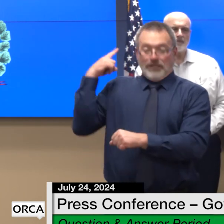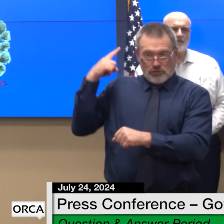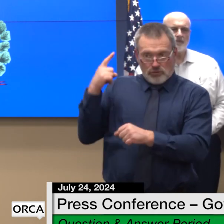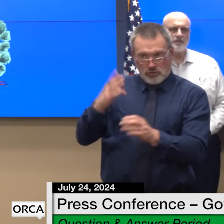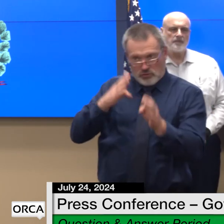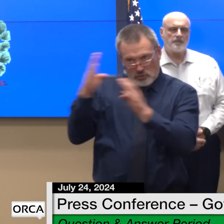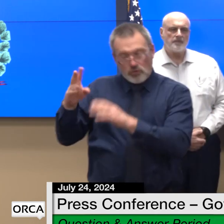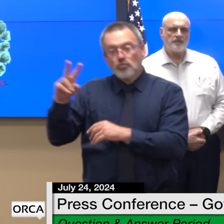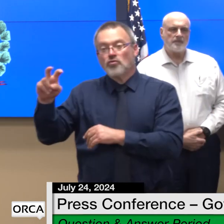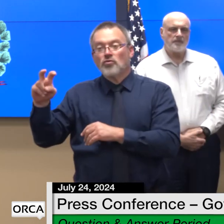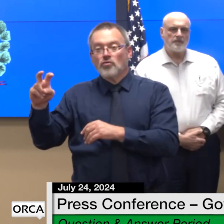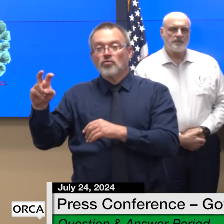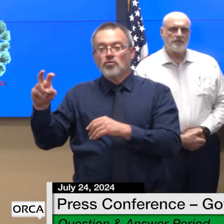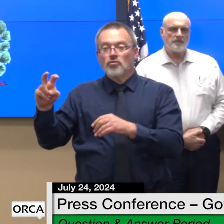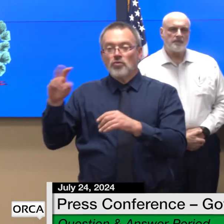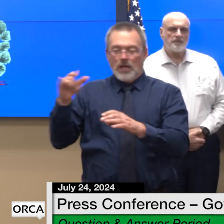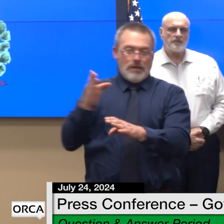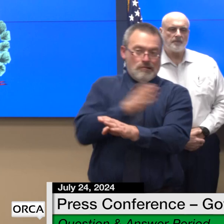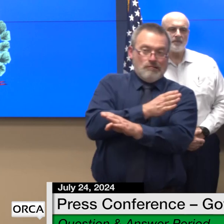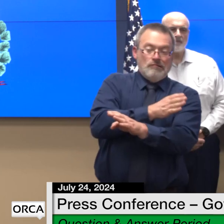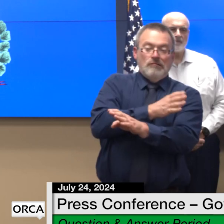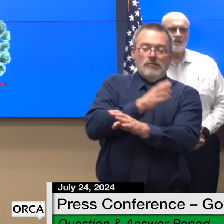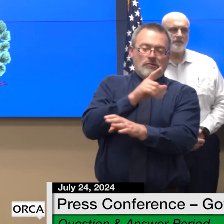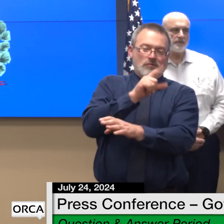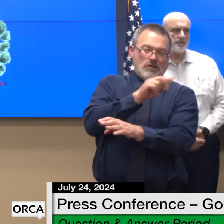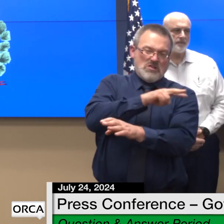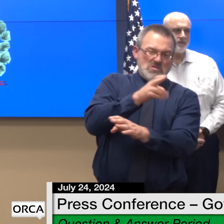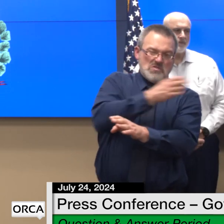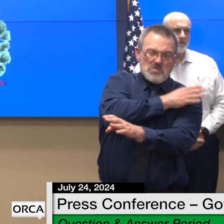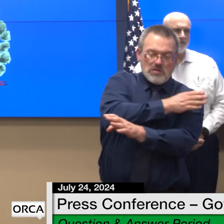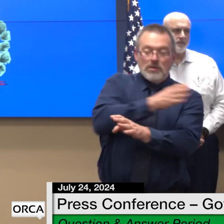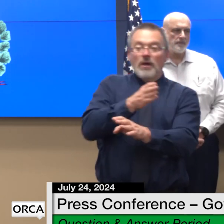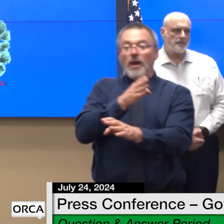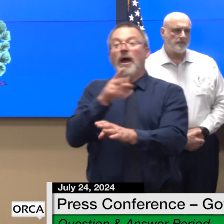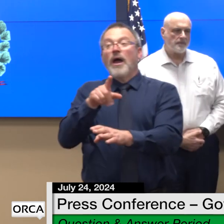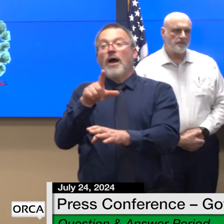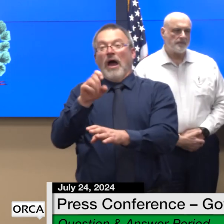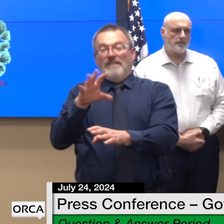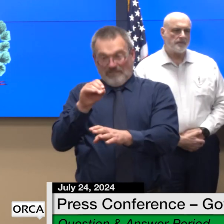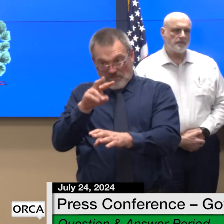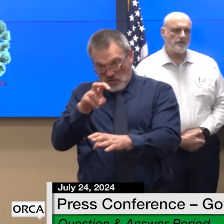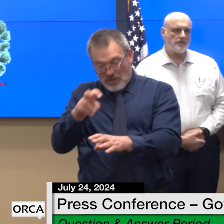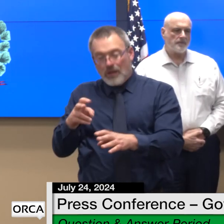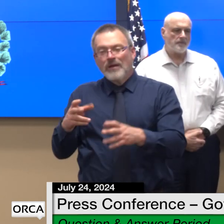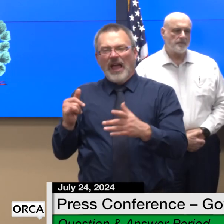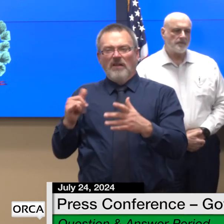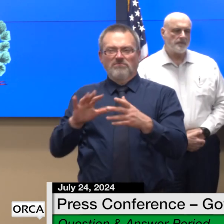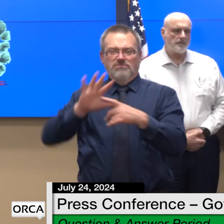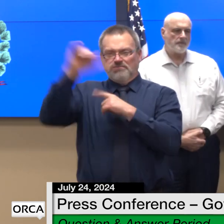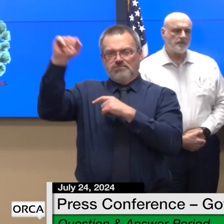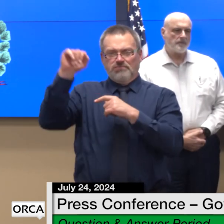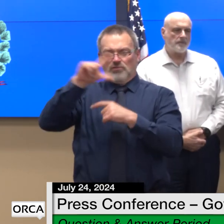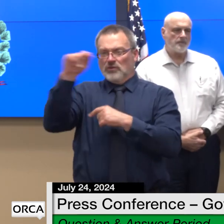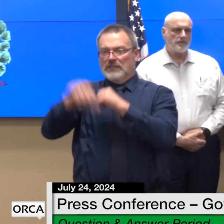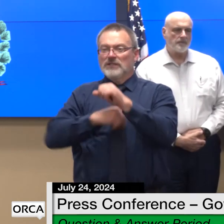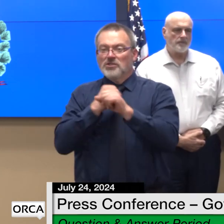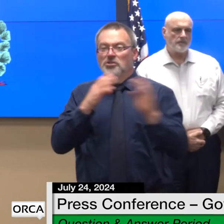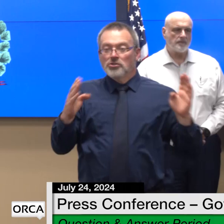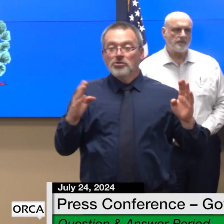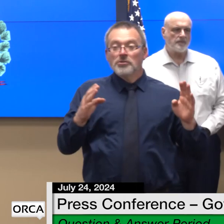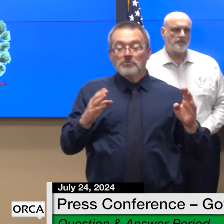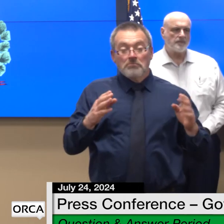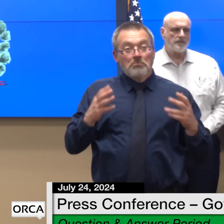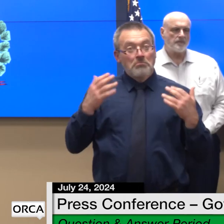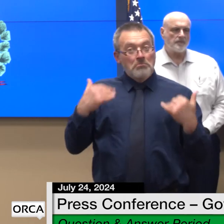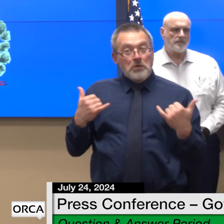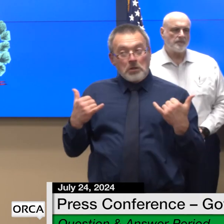we are already seeing significant amount of applications for this current flood as well. So the program is working very well. We are working with FEMA